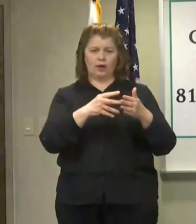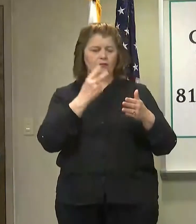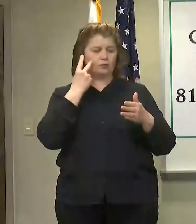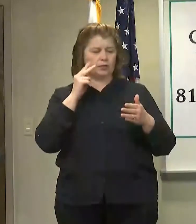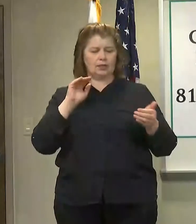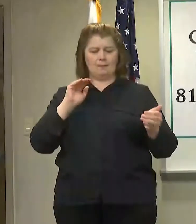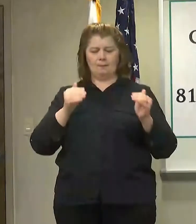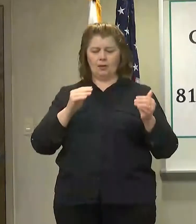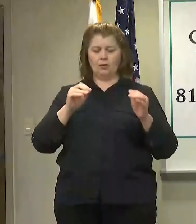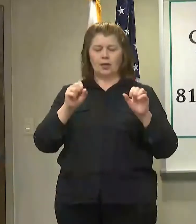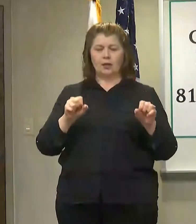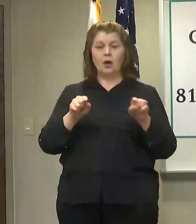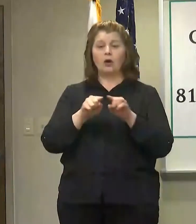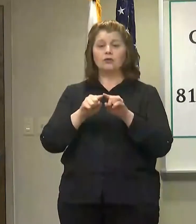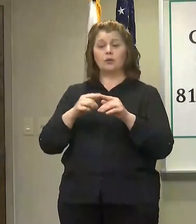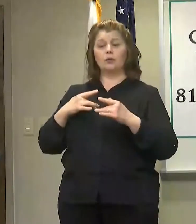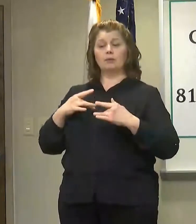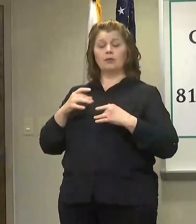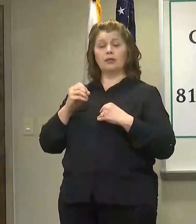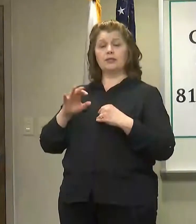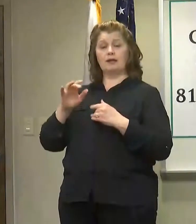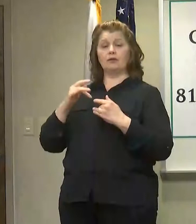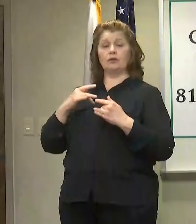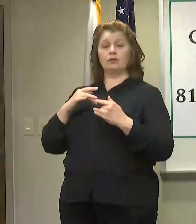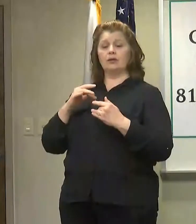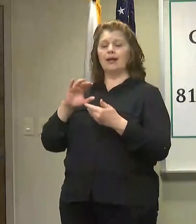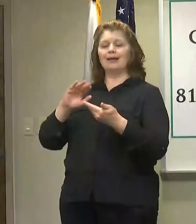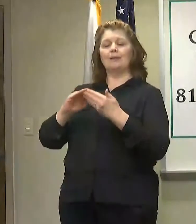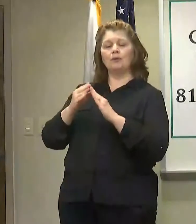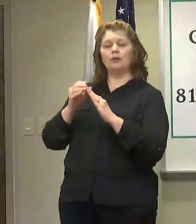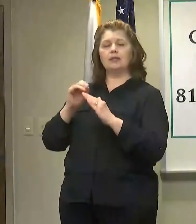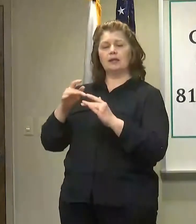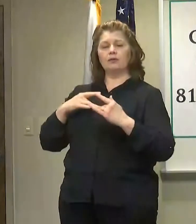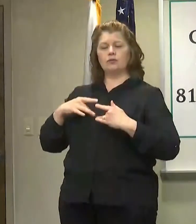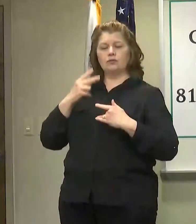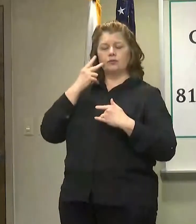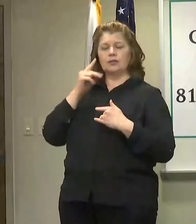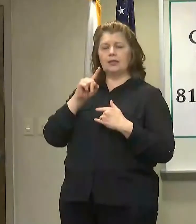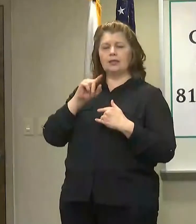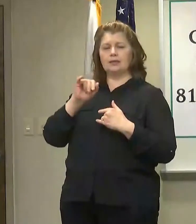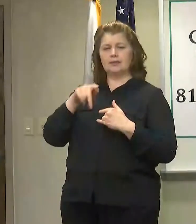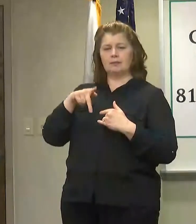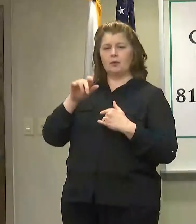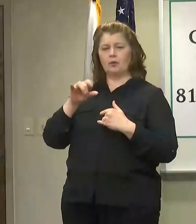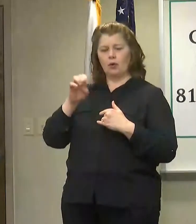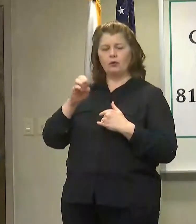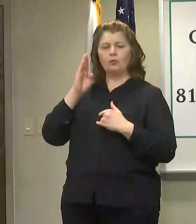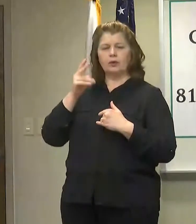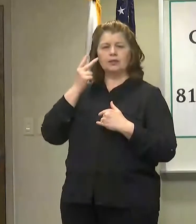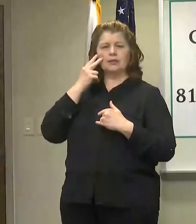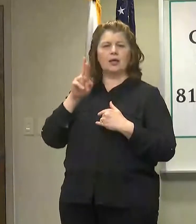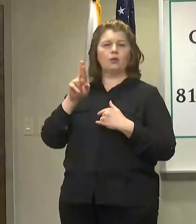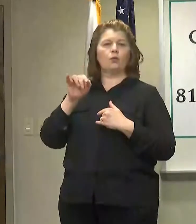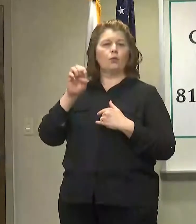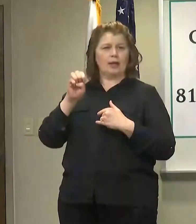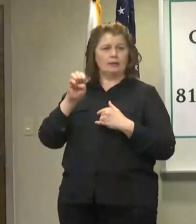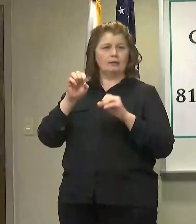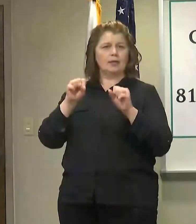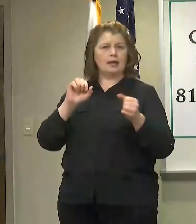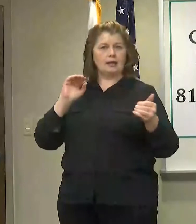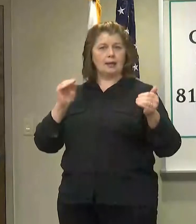communities of concern, which are our zip codes, and you'll see them done by rates. Someone called and said, well, can we have the actual numbers? The rates allow you to compare. We do